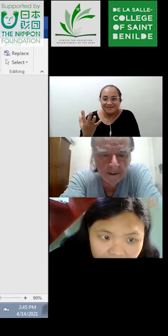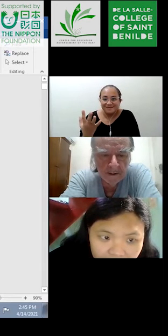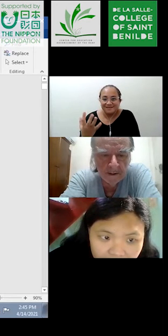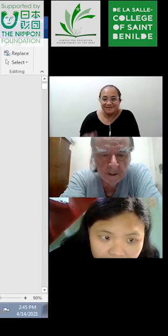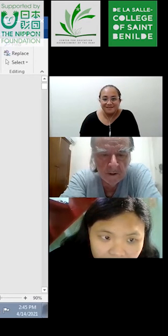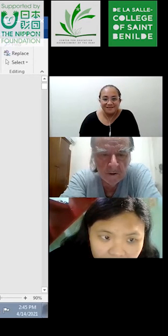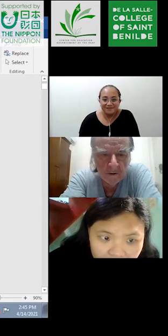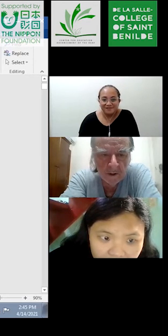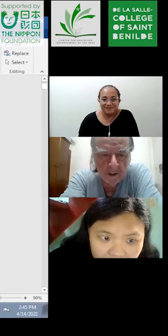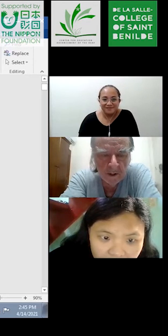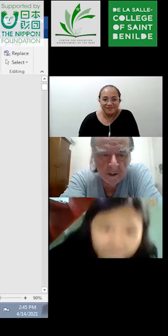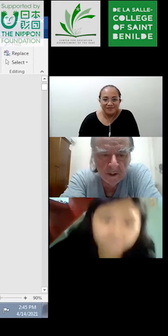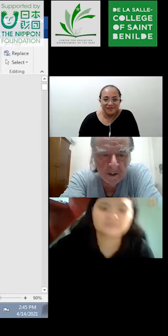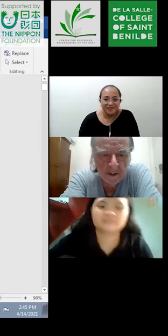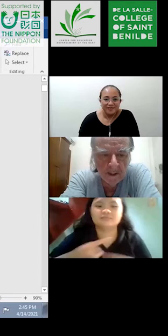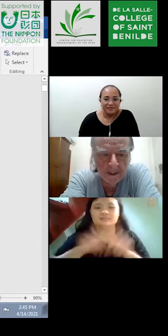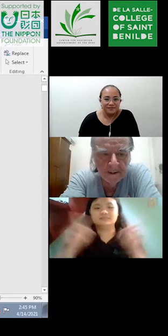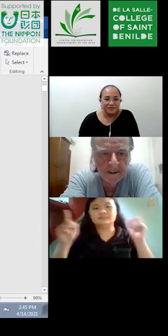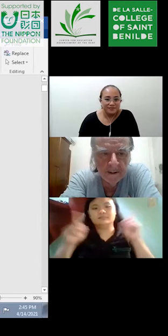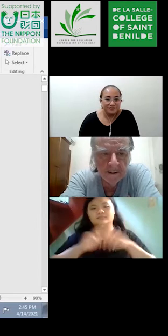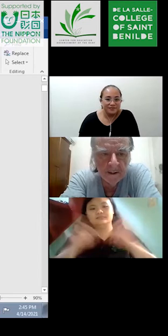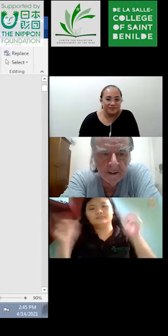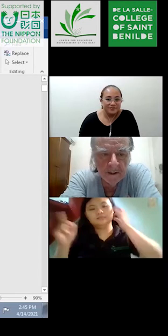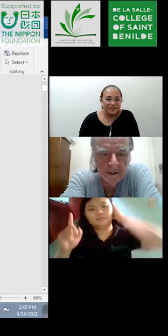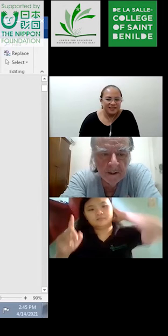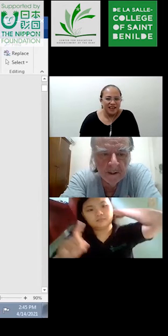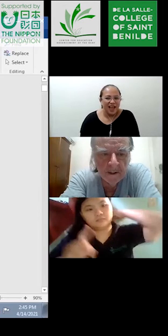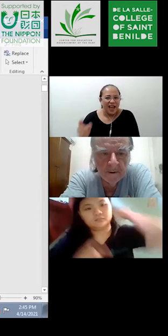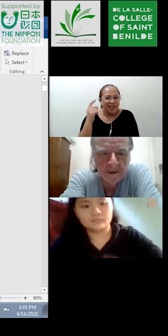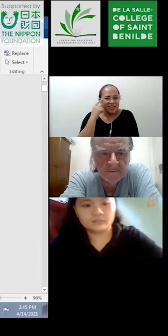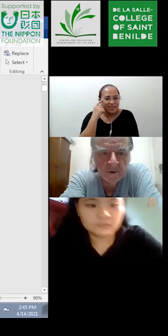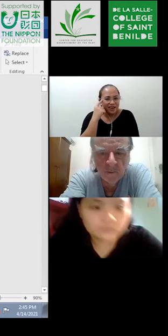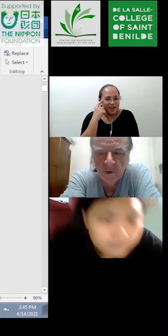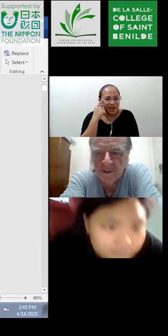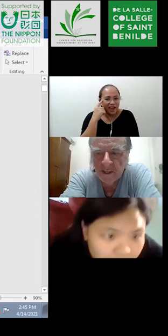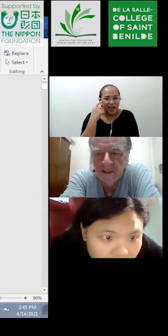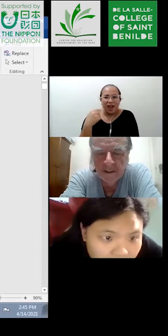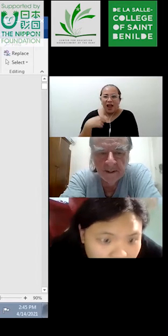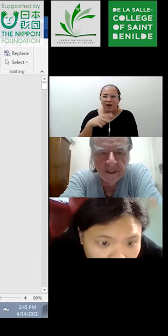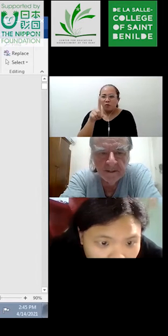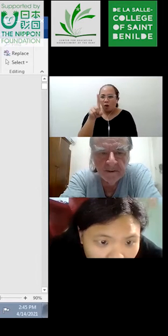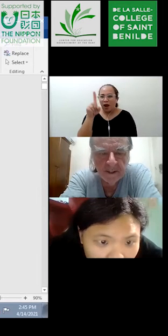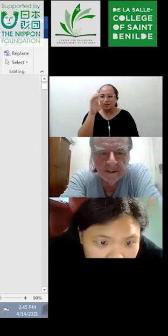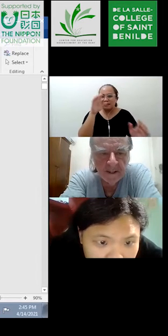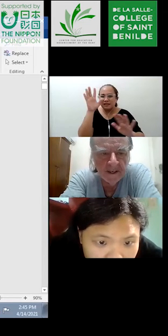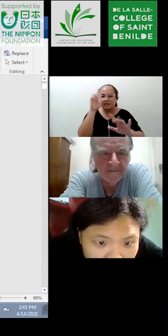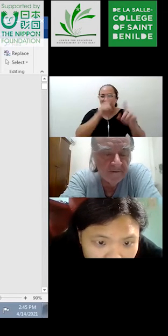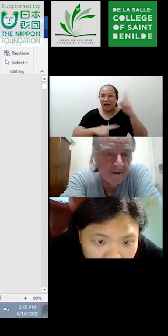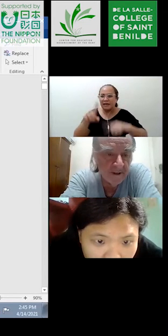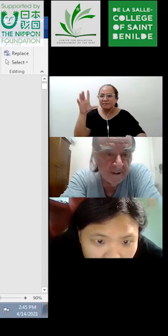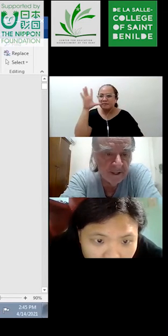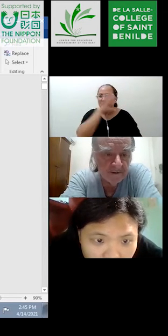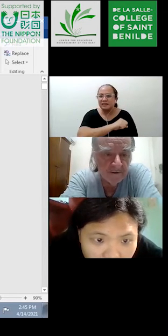Okay, so I think you have one more sign that Jasmine doesn't